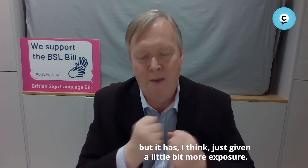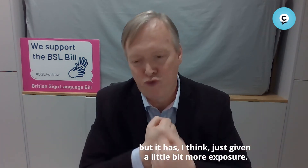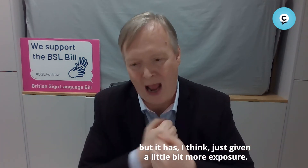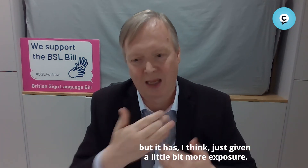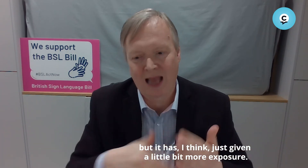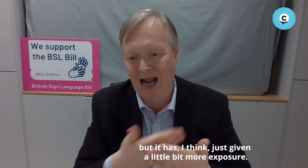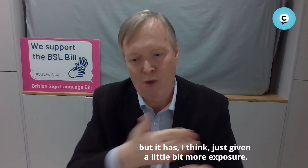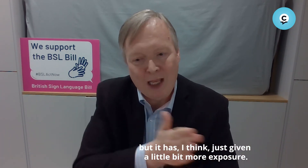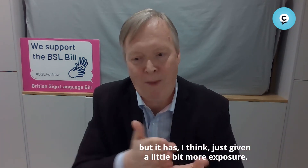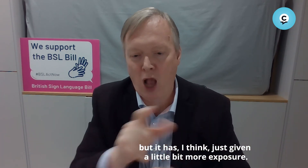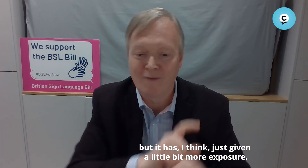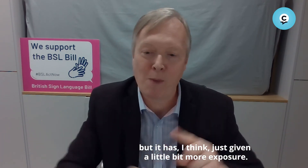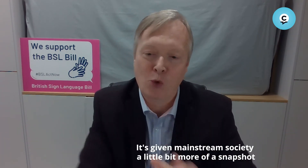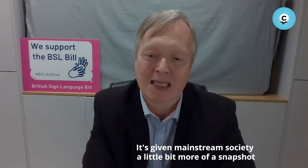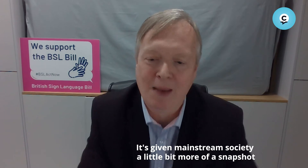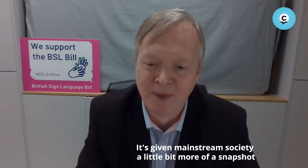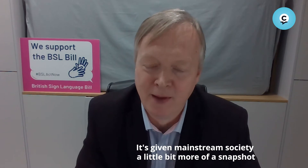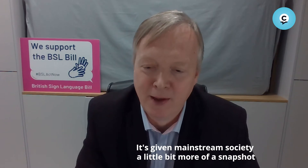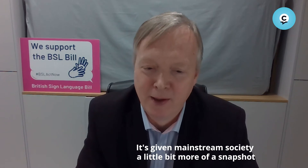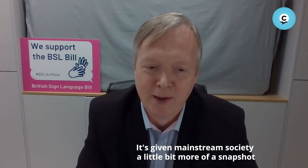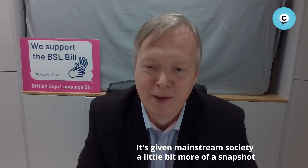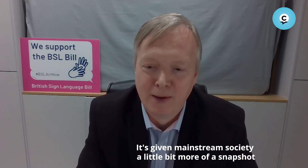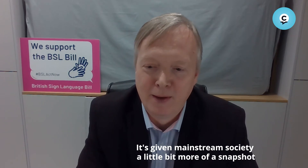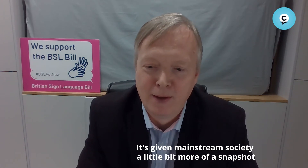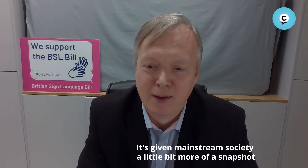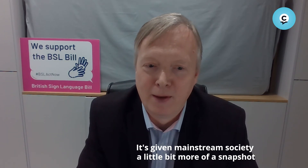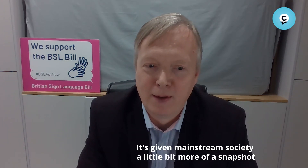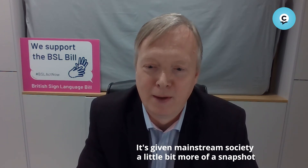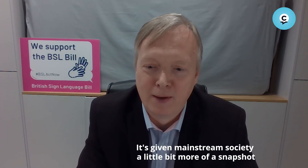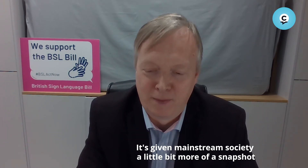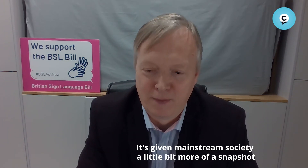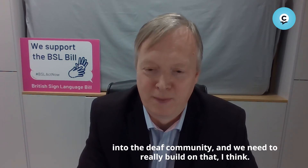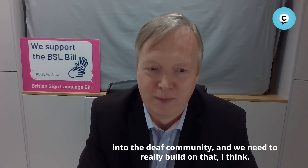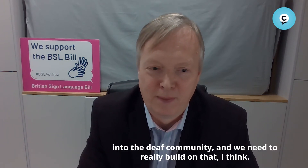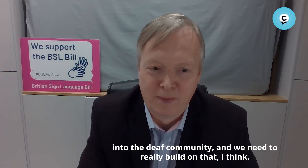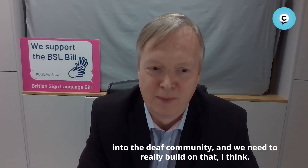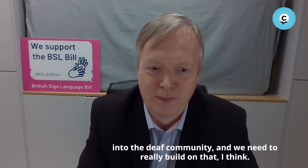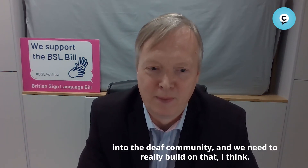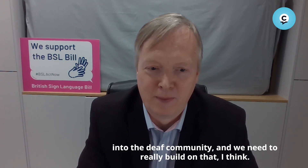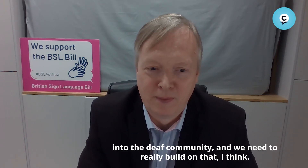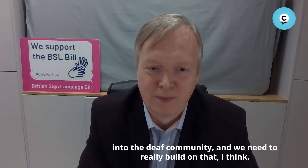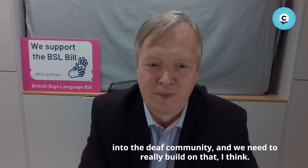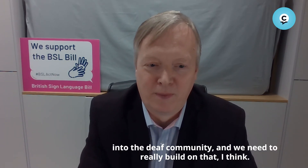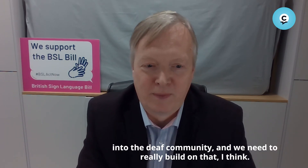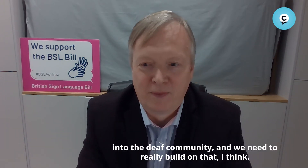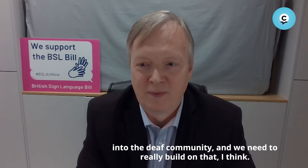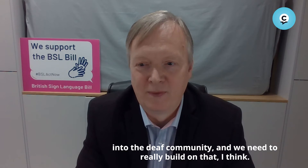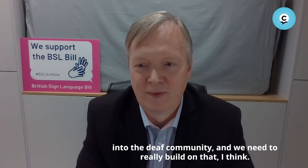a little bit more exposure. It's given mainstream society a little bit more of a snapshot into the deaf community, and we need to really build on that,